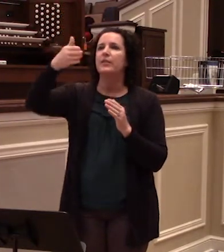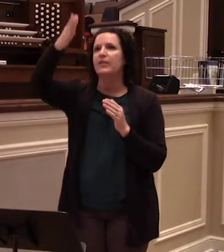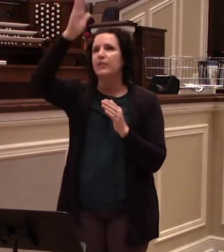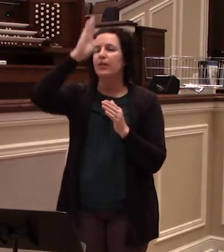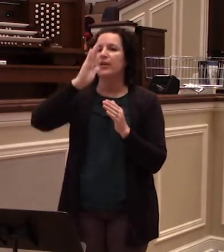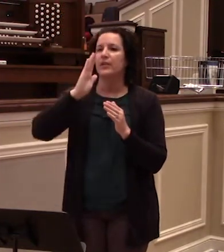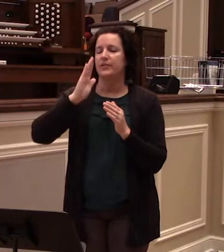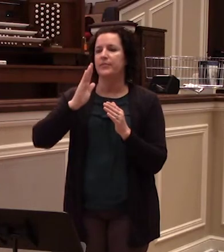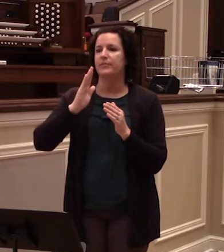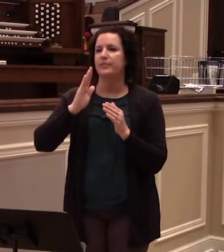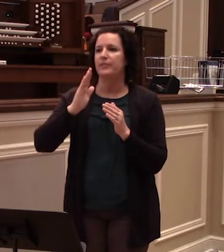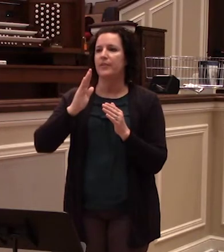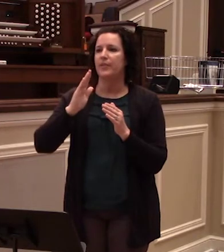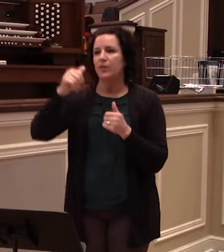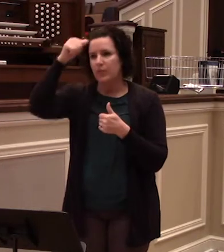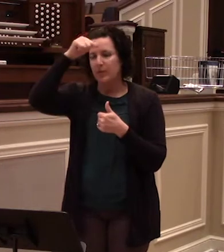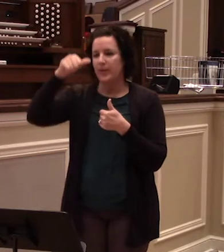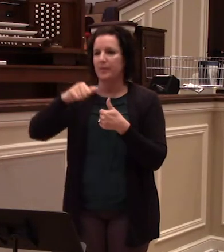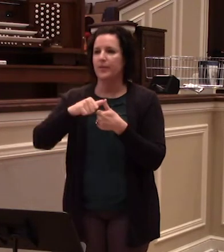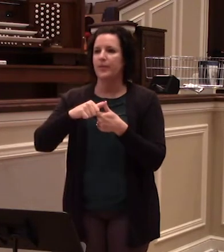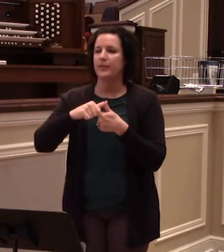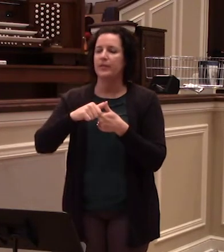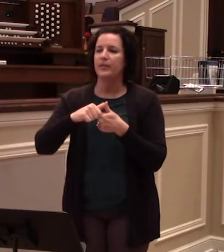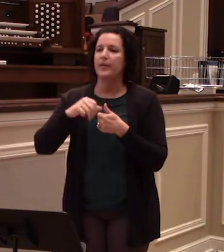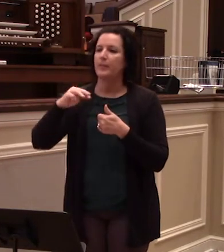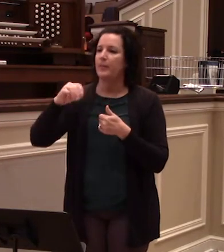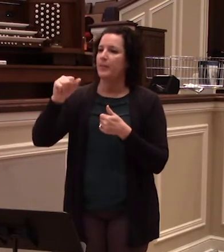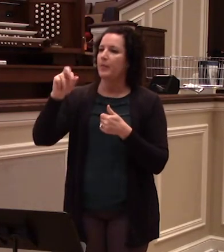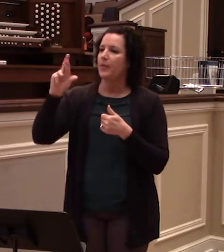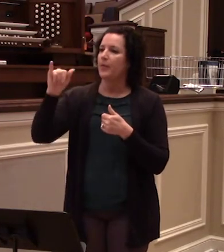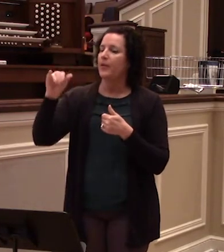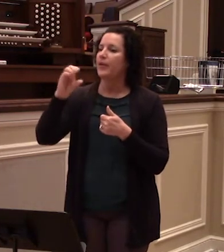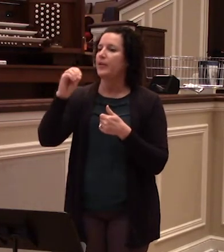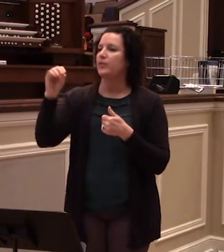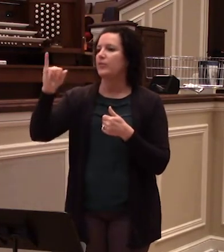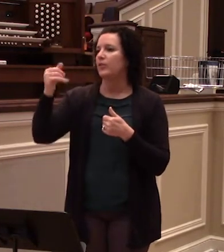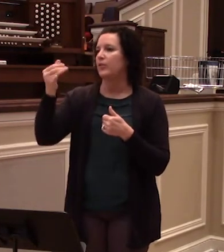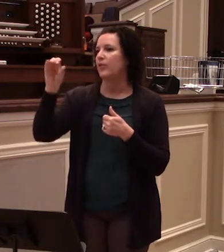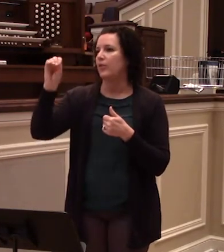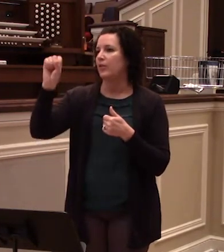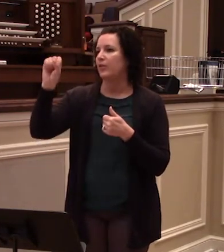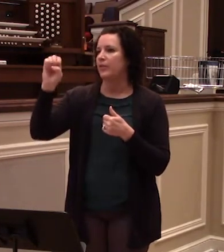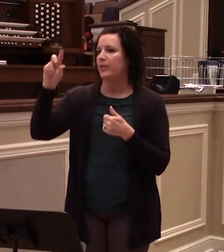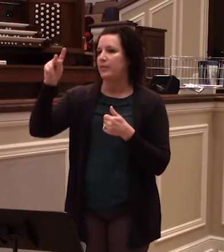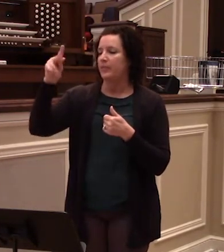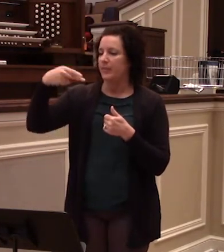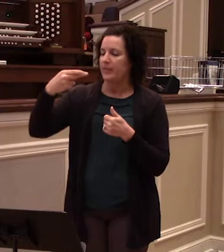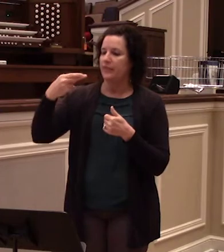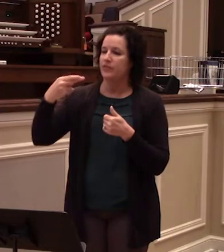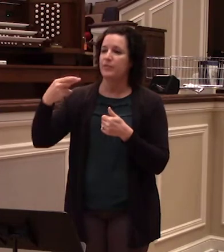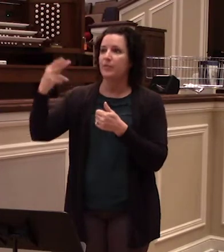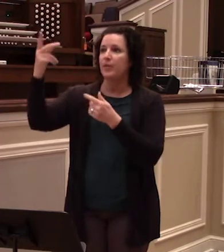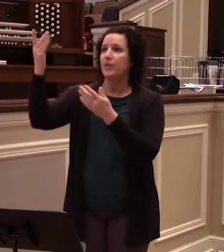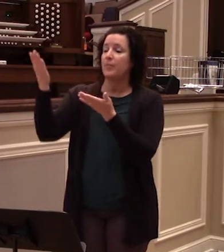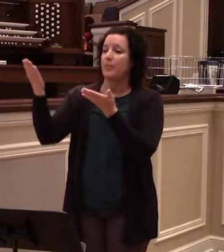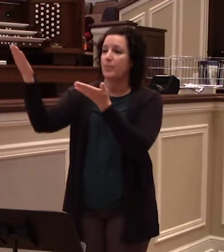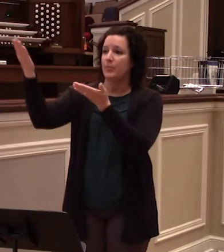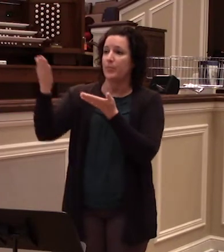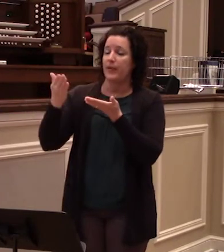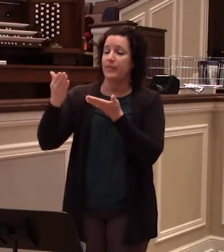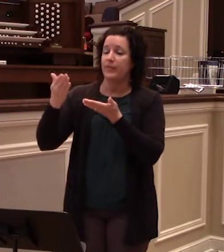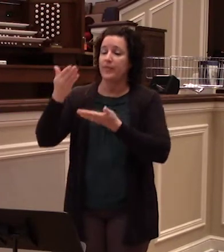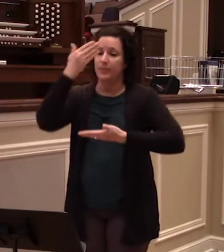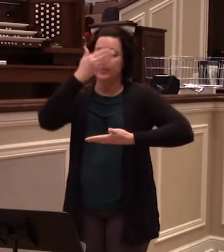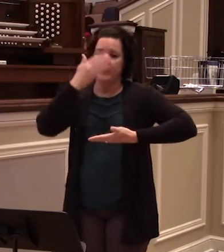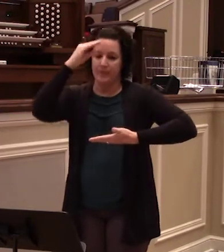brought their firstborn, and Paul says he is the firstborn over all creation. All of the fullness of God dwells